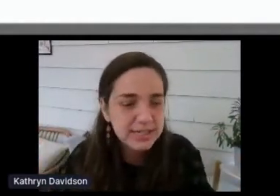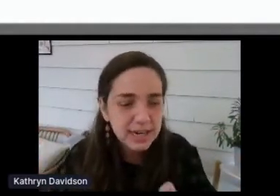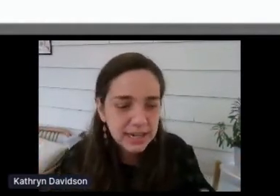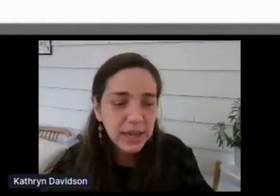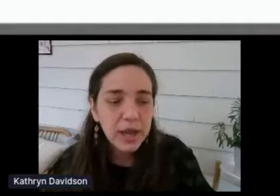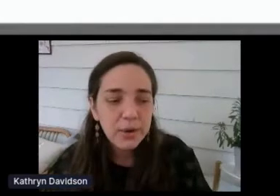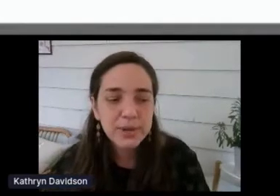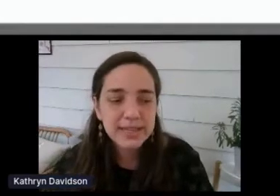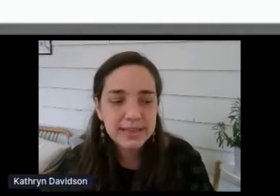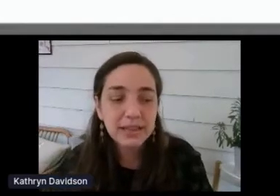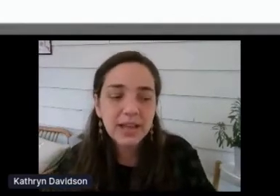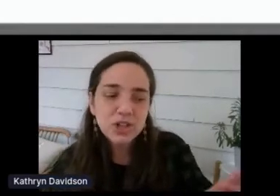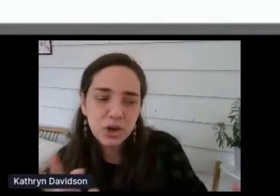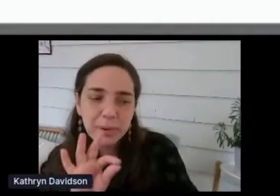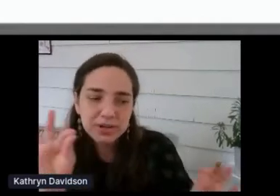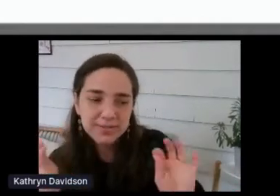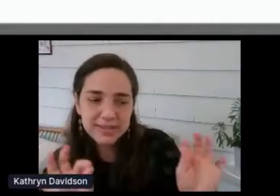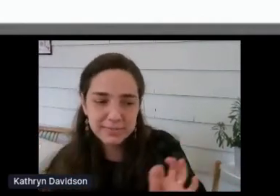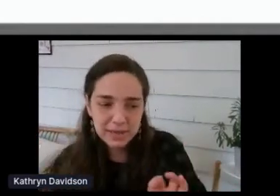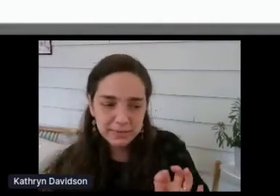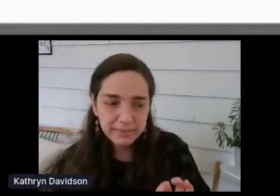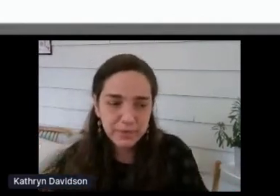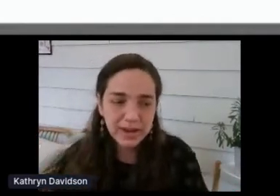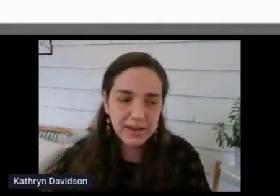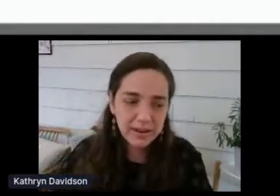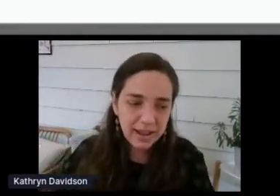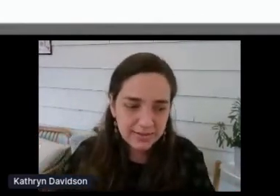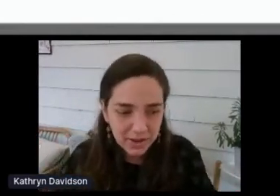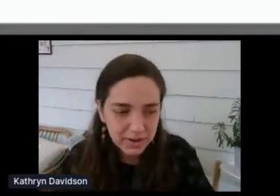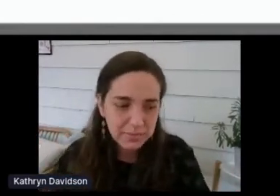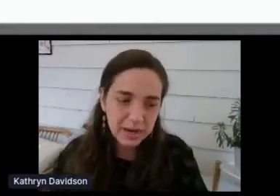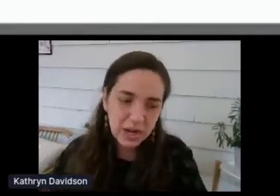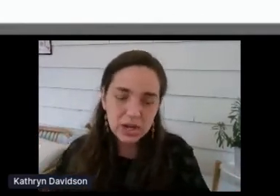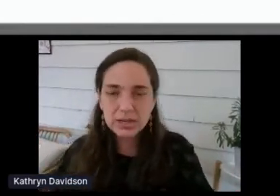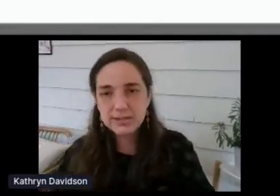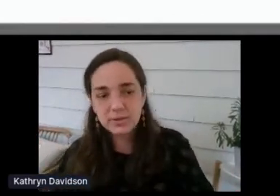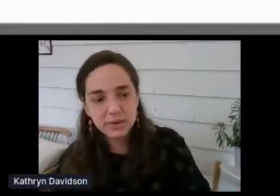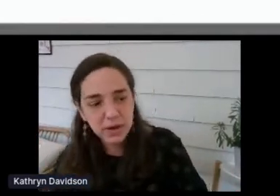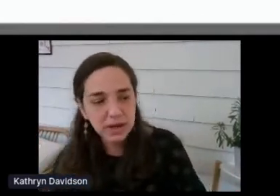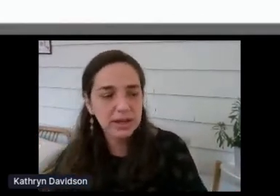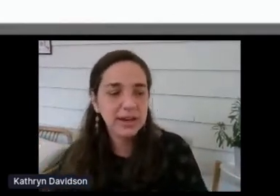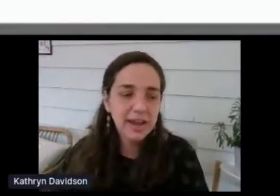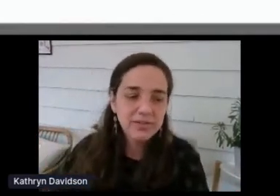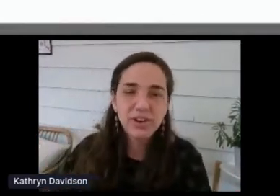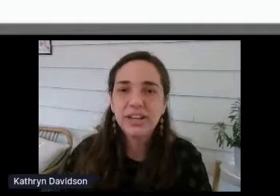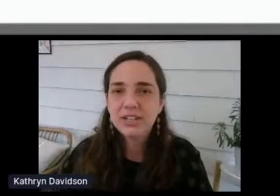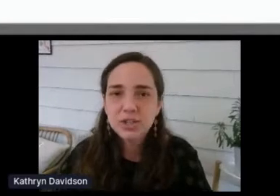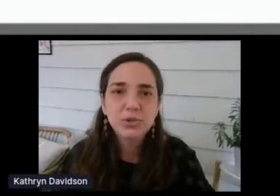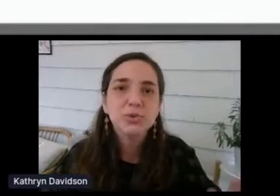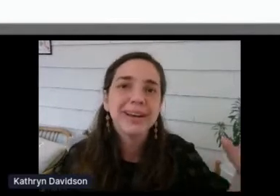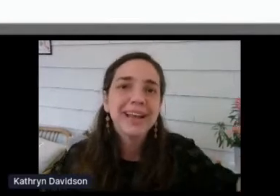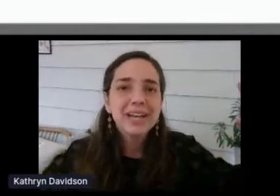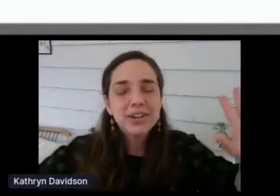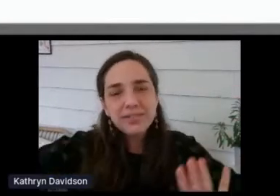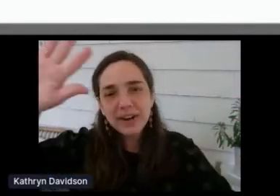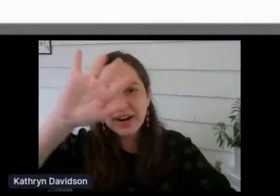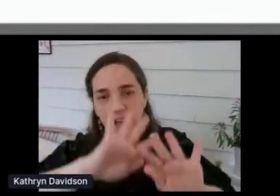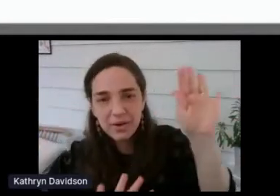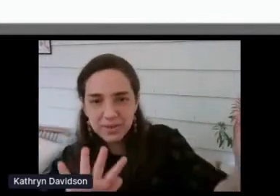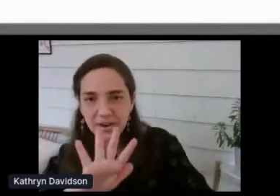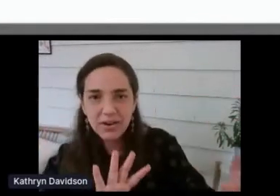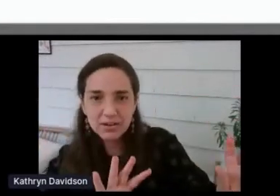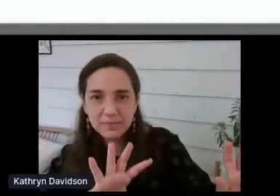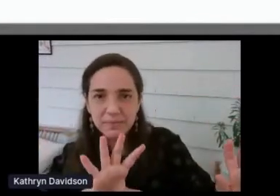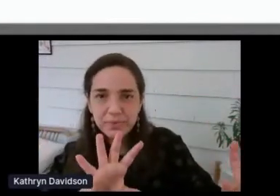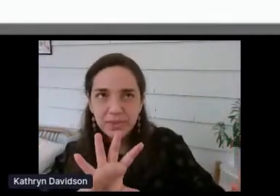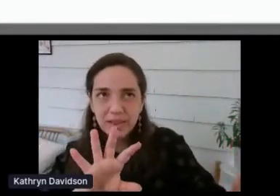we try to study what the logical parts of these mean, right? Some and not, and only 1, and every, and 2, and try to figure out